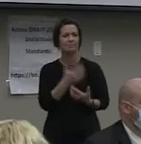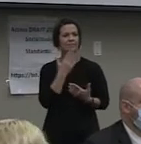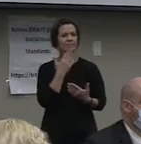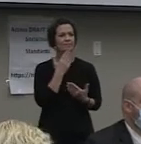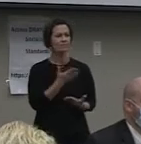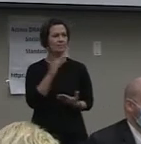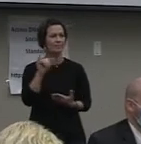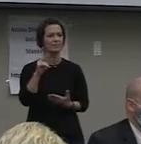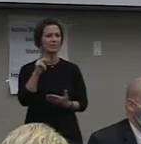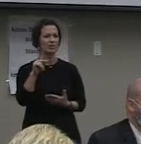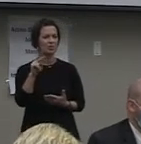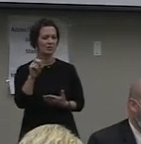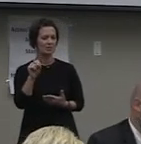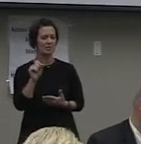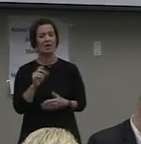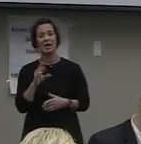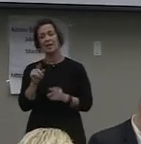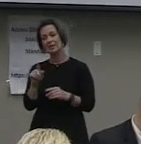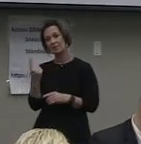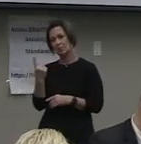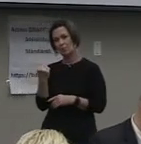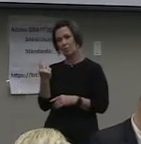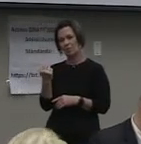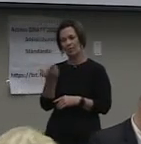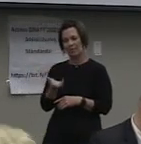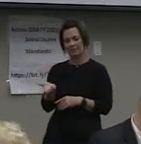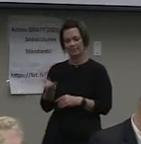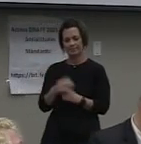Something else while I have the mic. I think in regard to